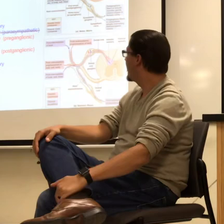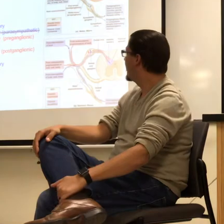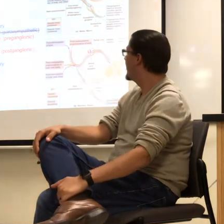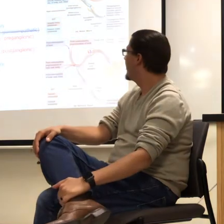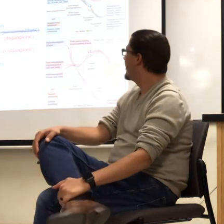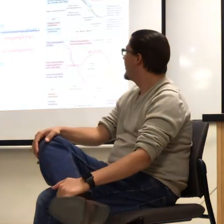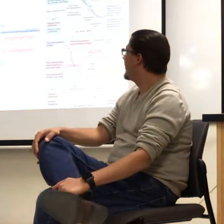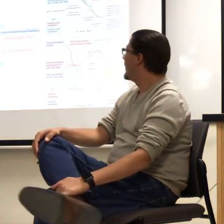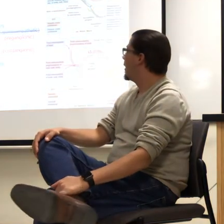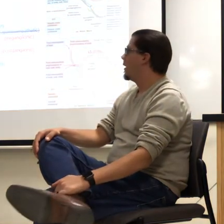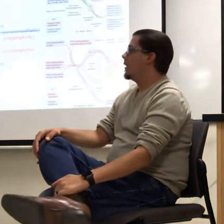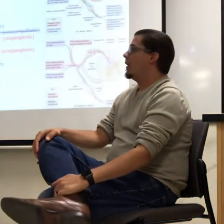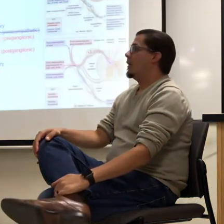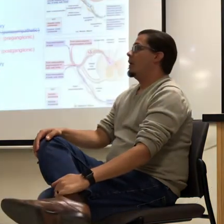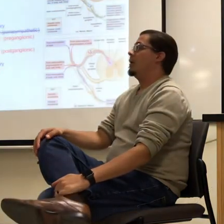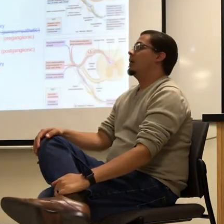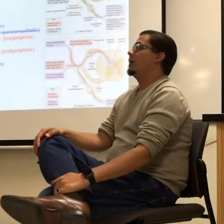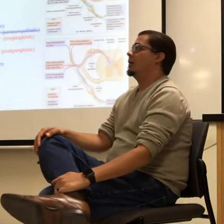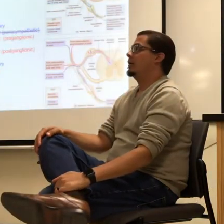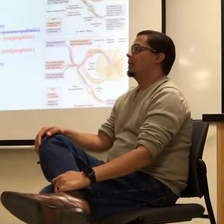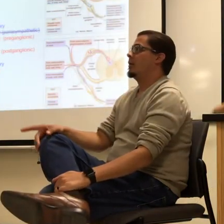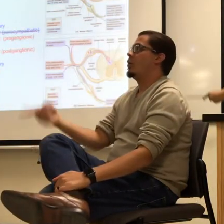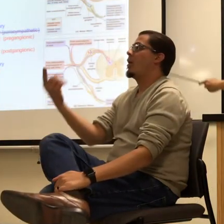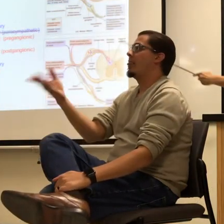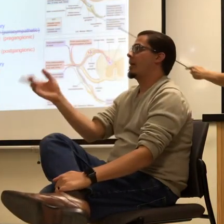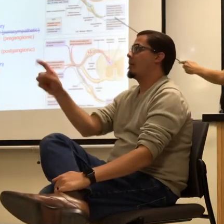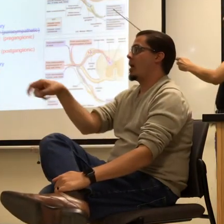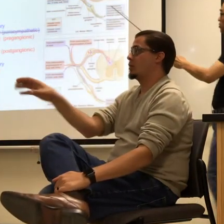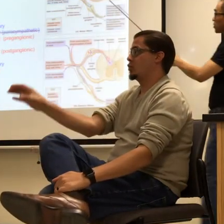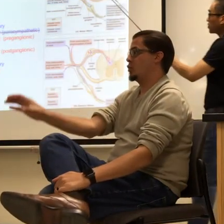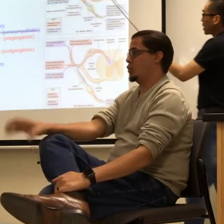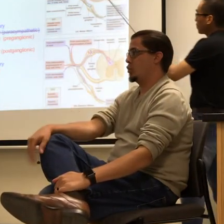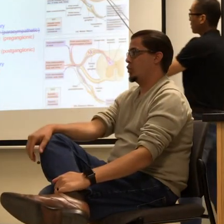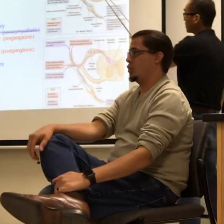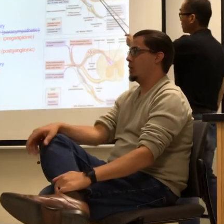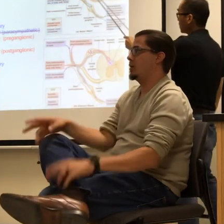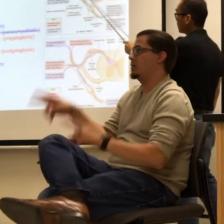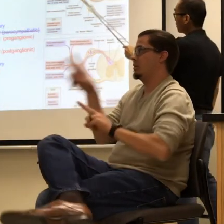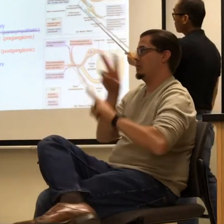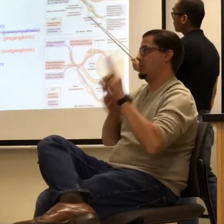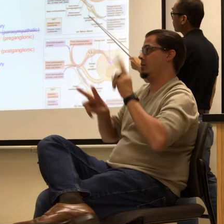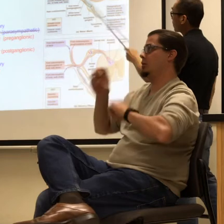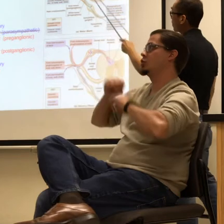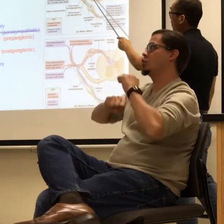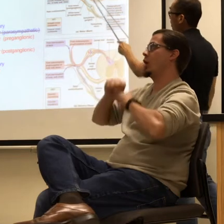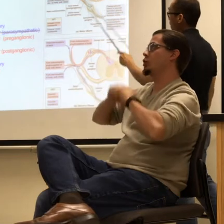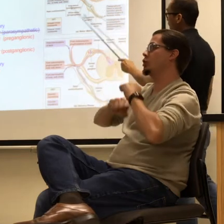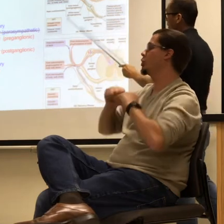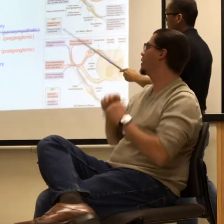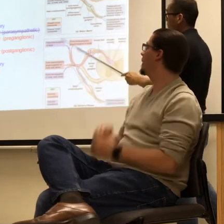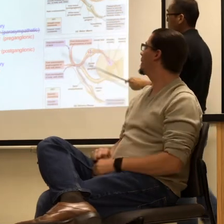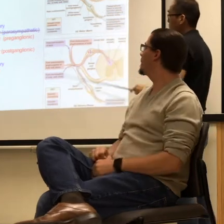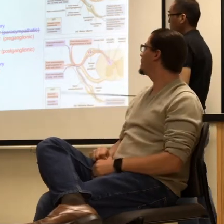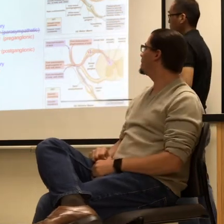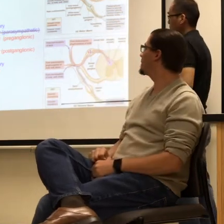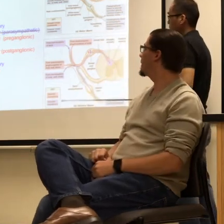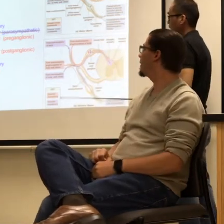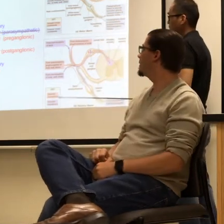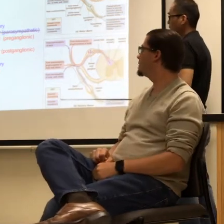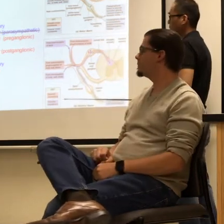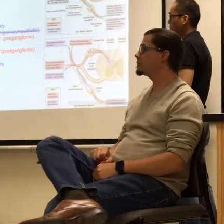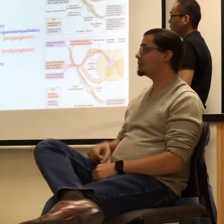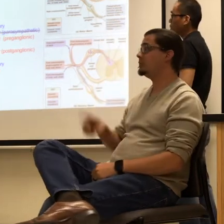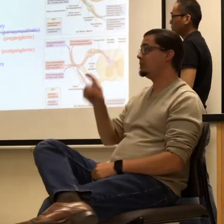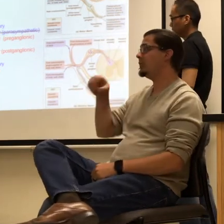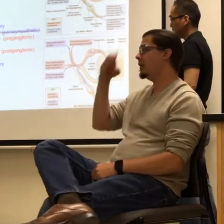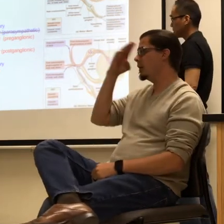Okay, one thing we want to do is we want to look at a lot of these structures that we listed. And you